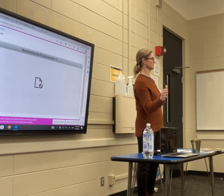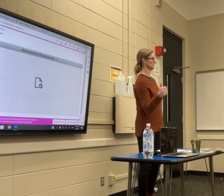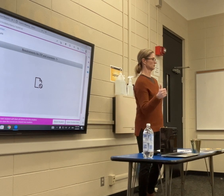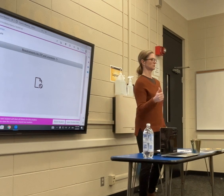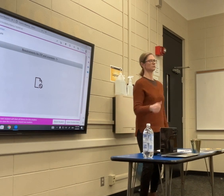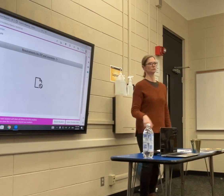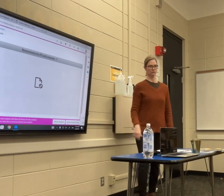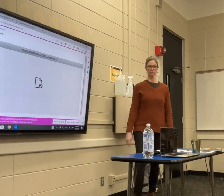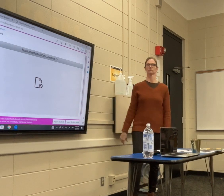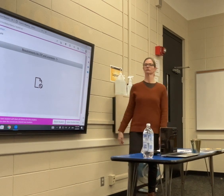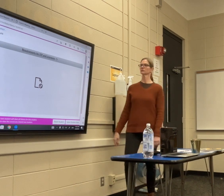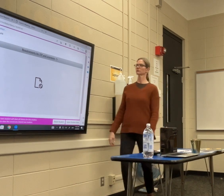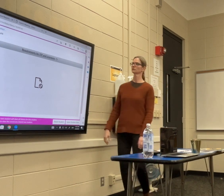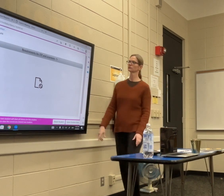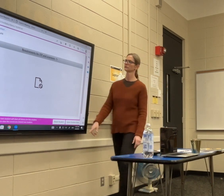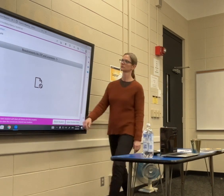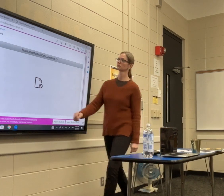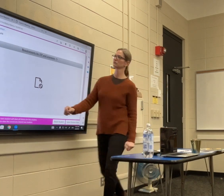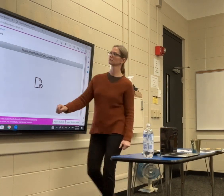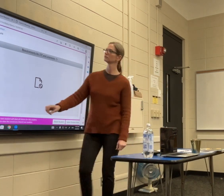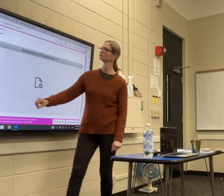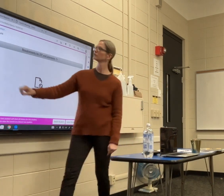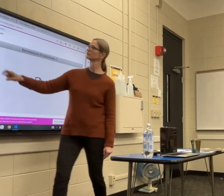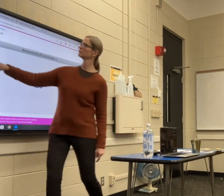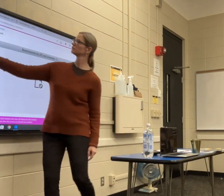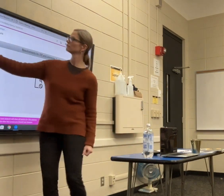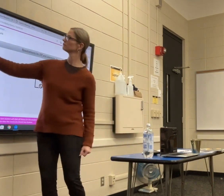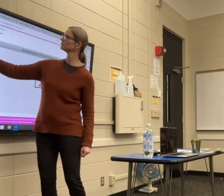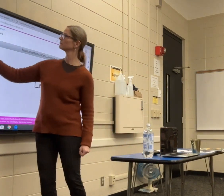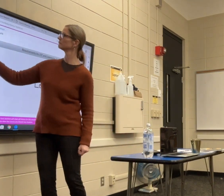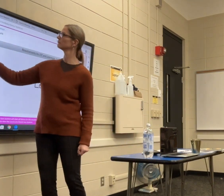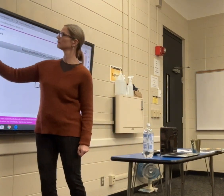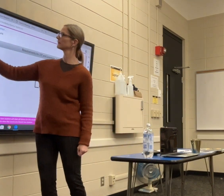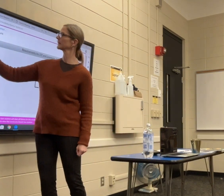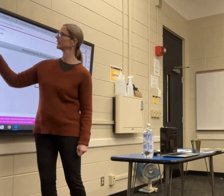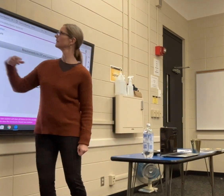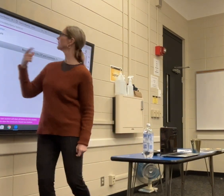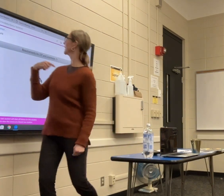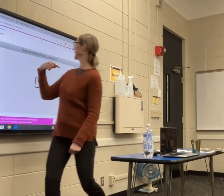I just want you all to go and look on Canvas. It is all right there for you.